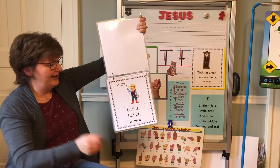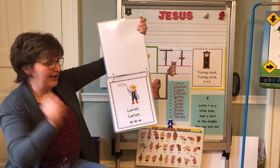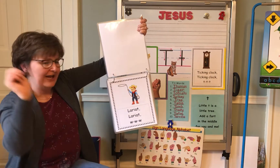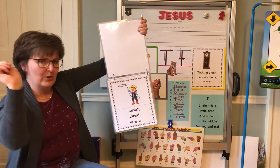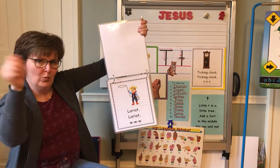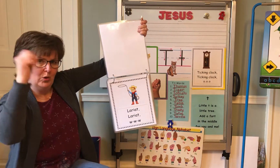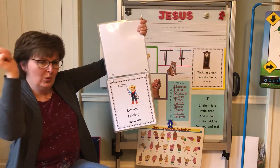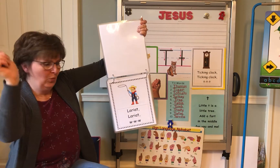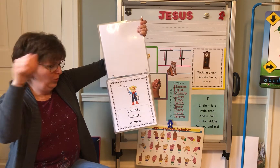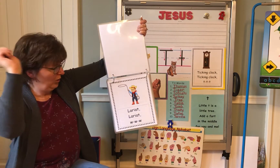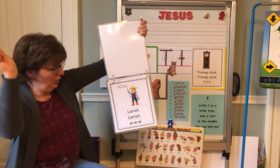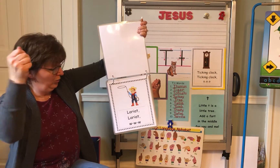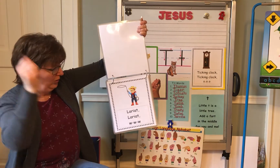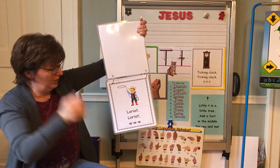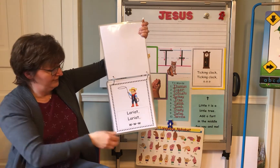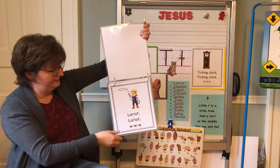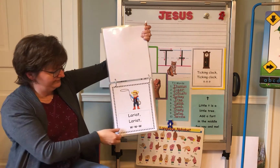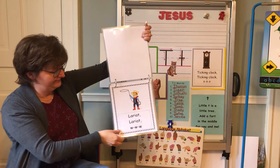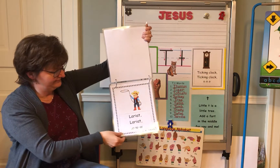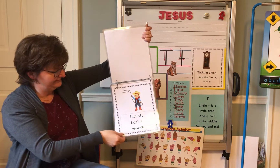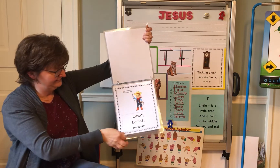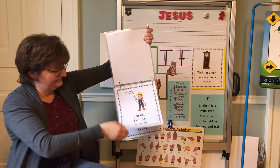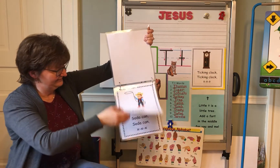lariat, woo.